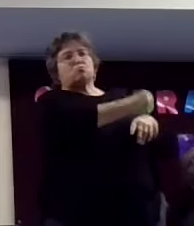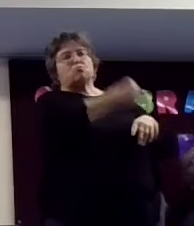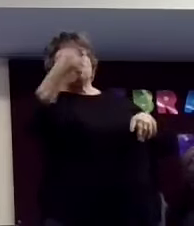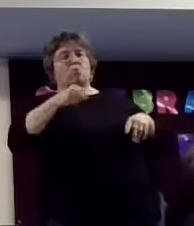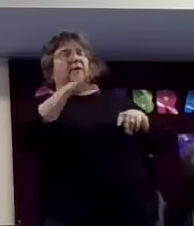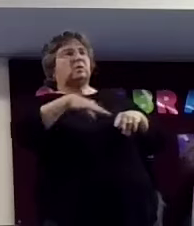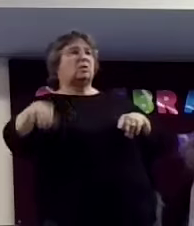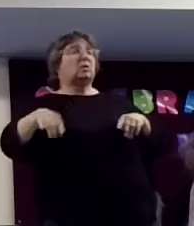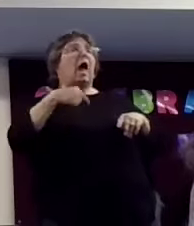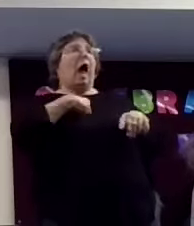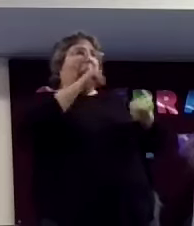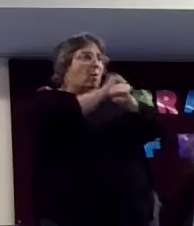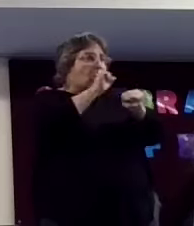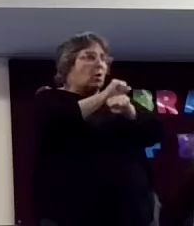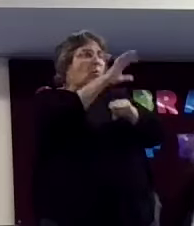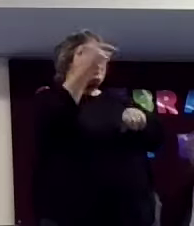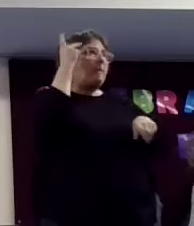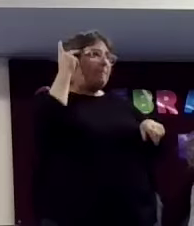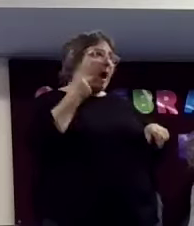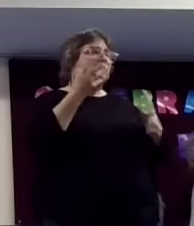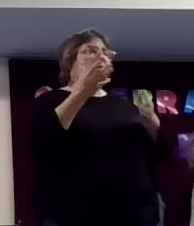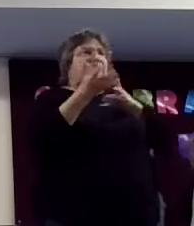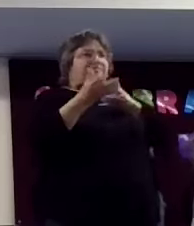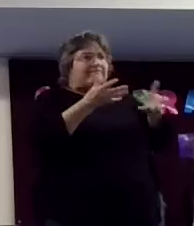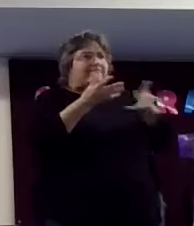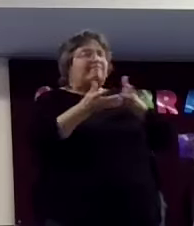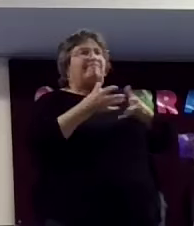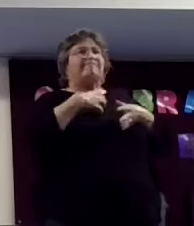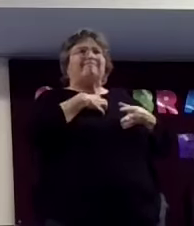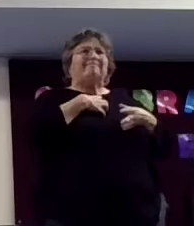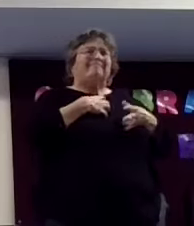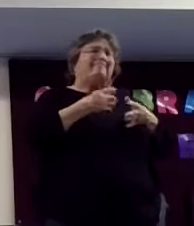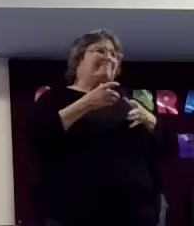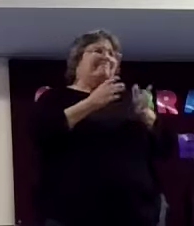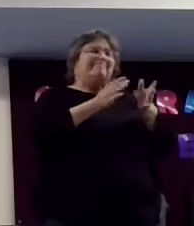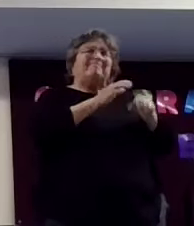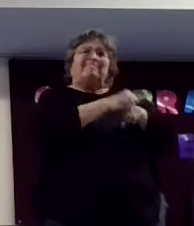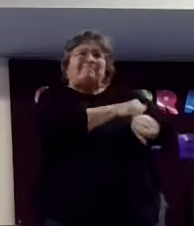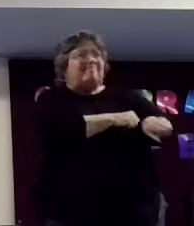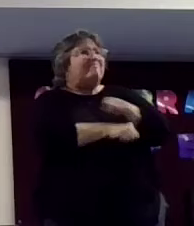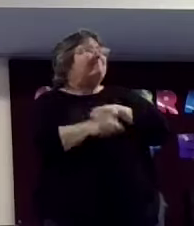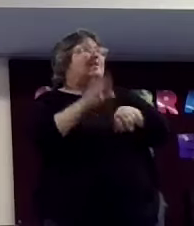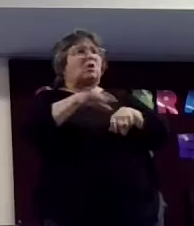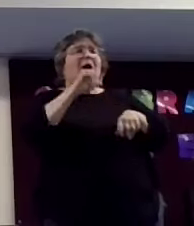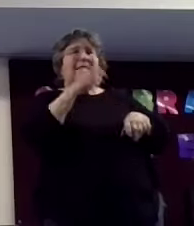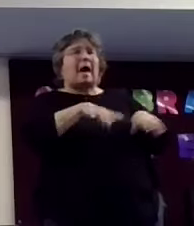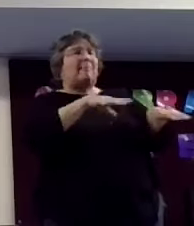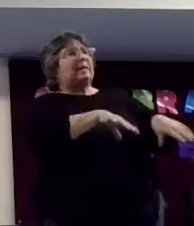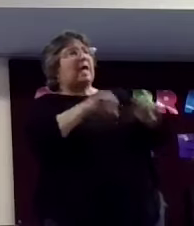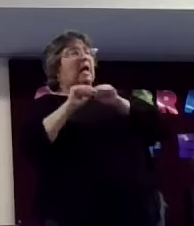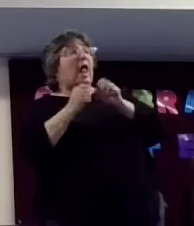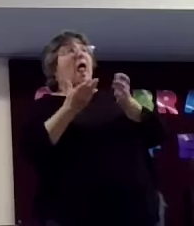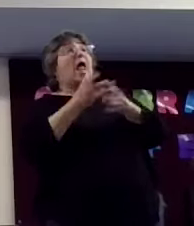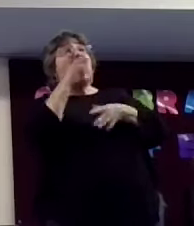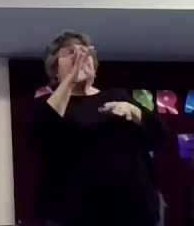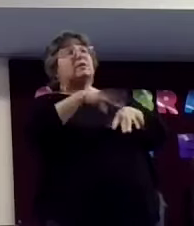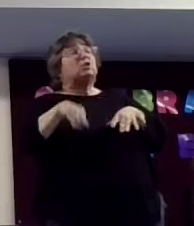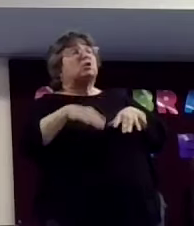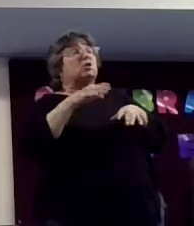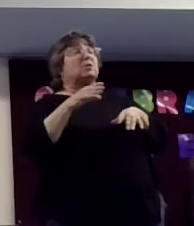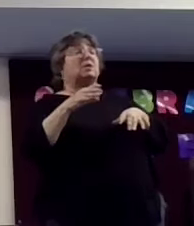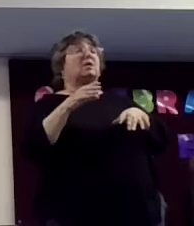the children. And I am working with those parents desperately to get the children to not be taken. If the children are taken,